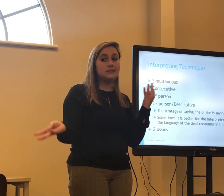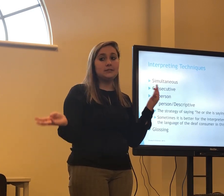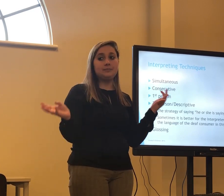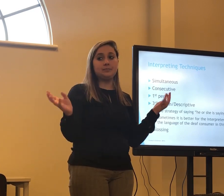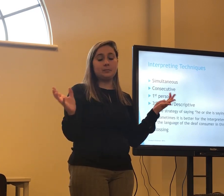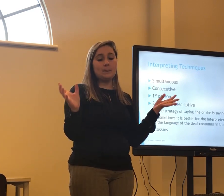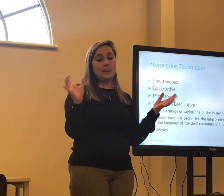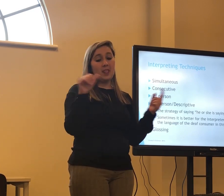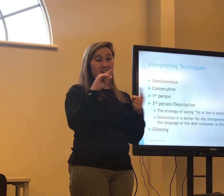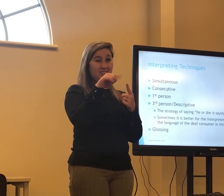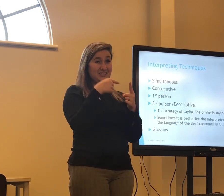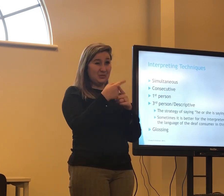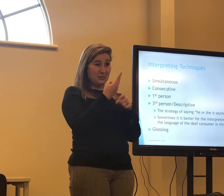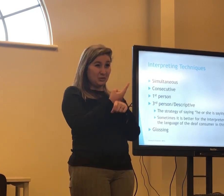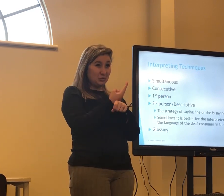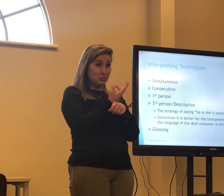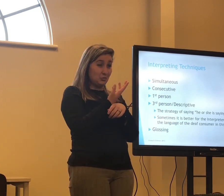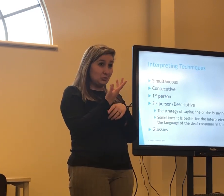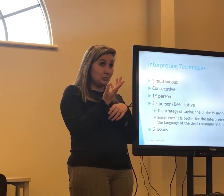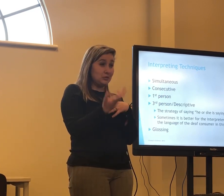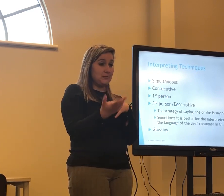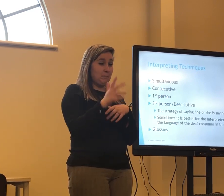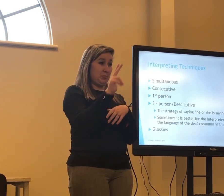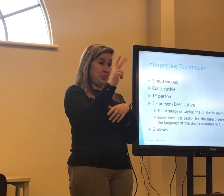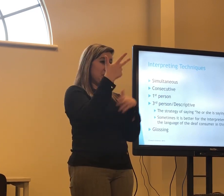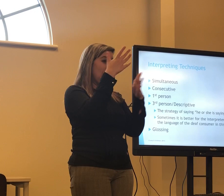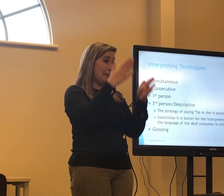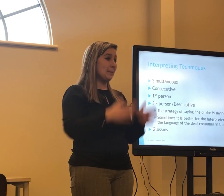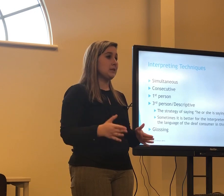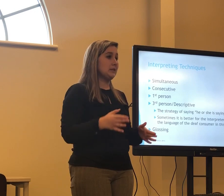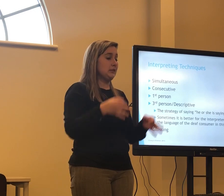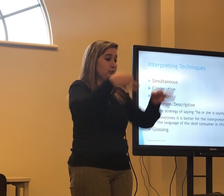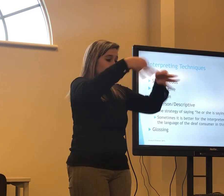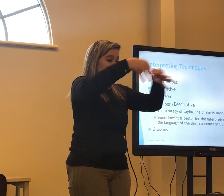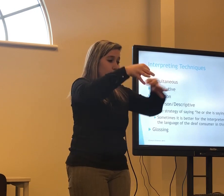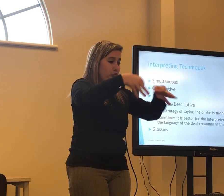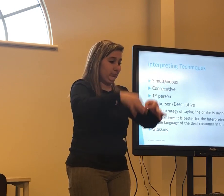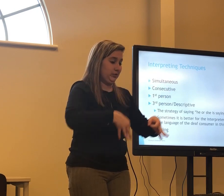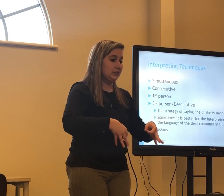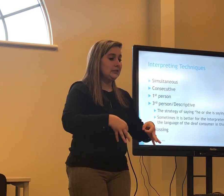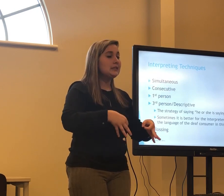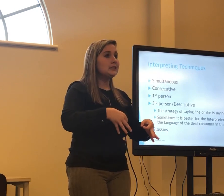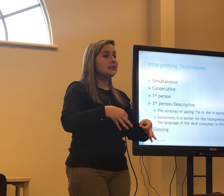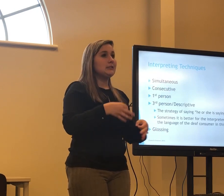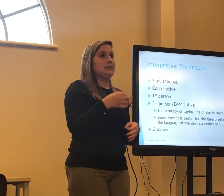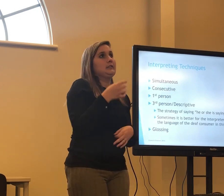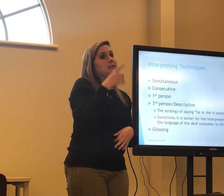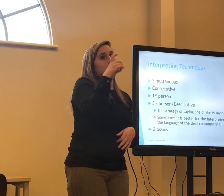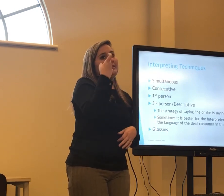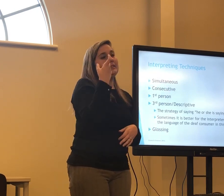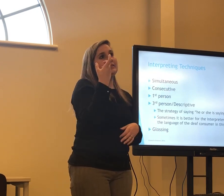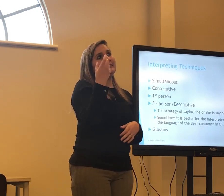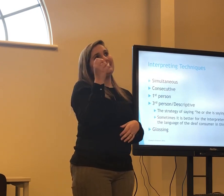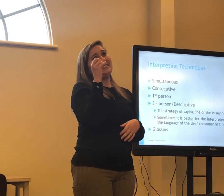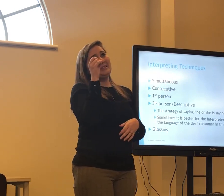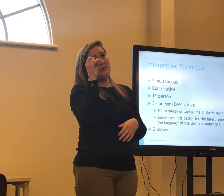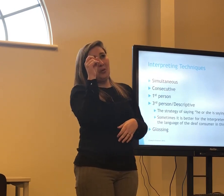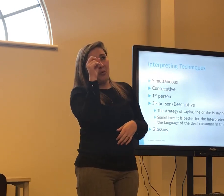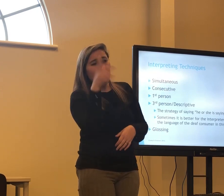That is when you'll use your third person, your descriptive, because you can go, okay, he's drawing